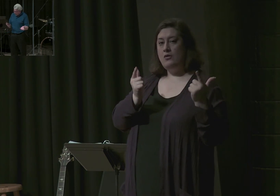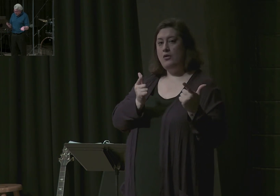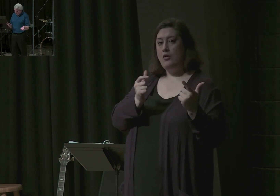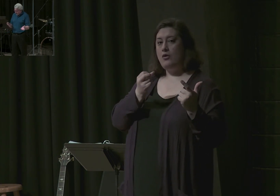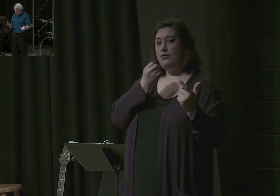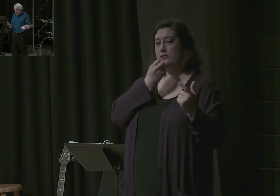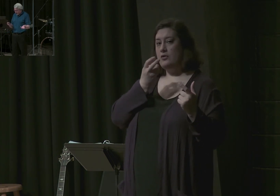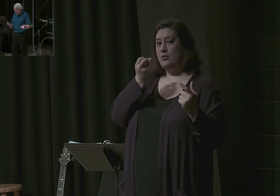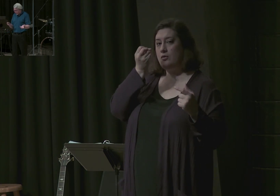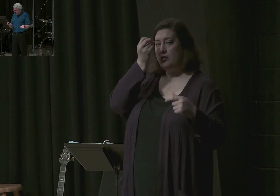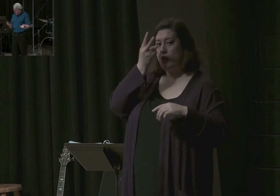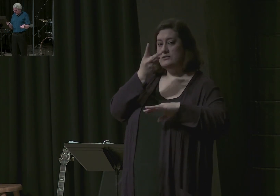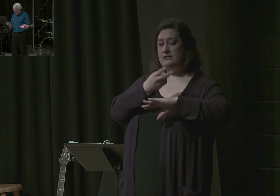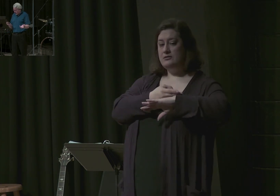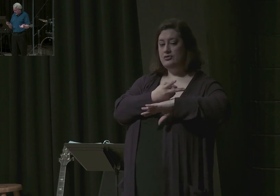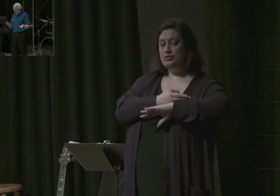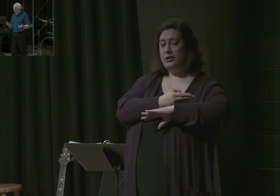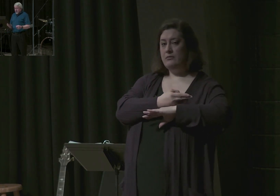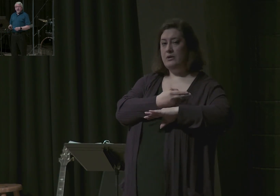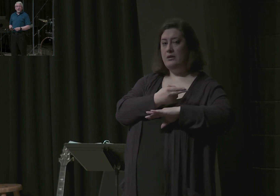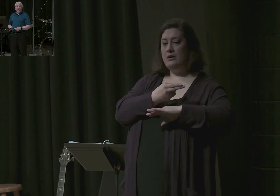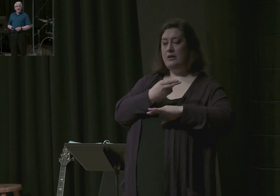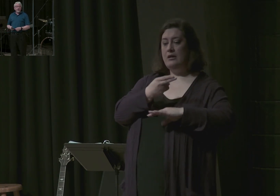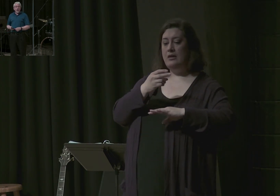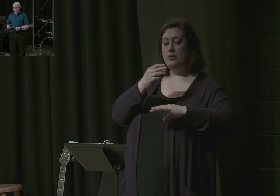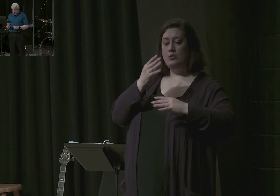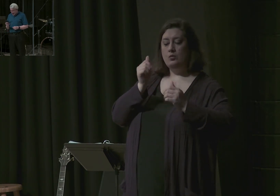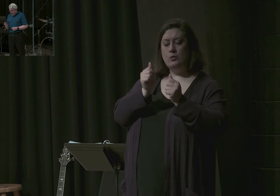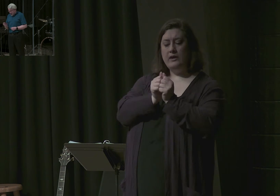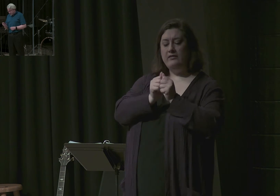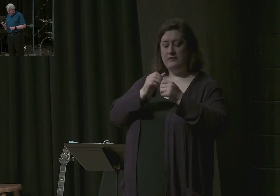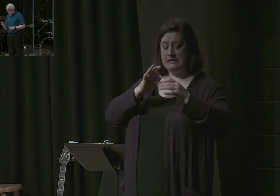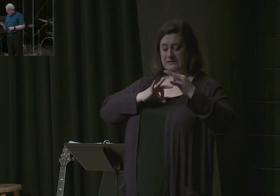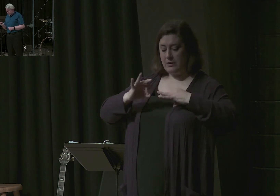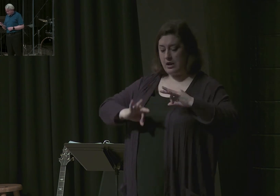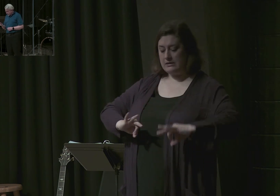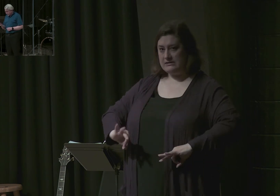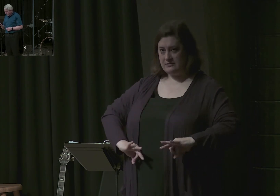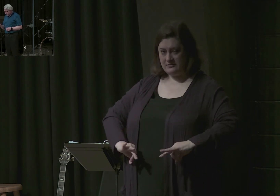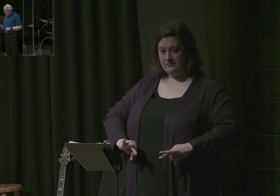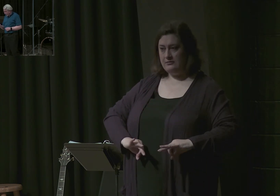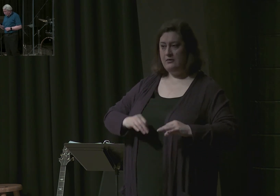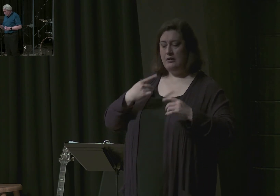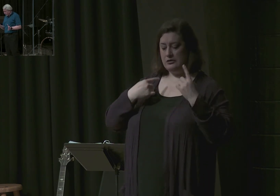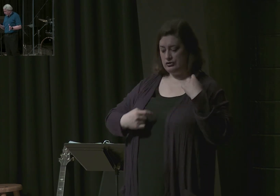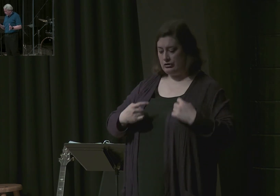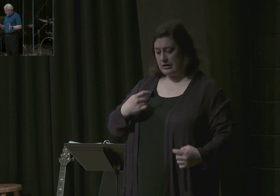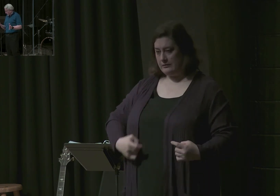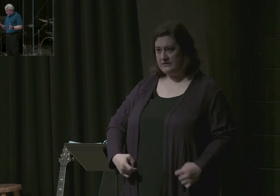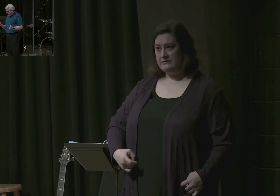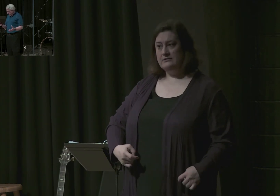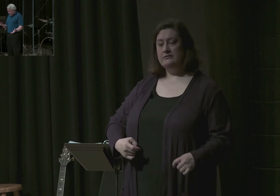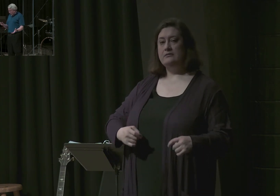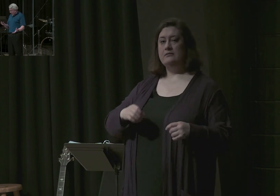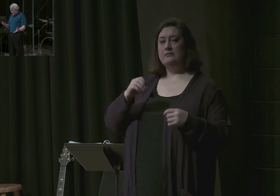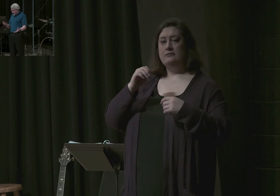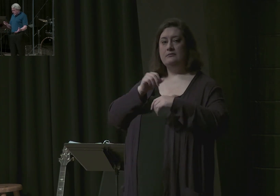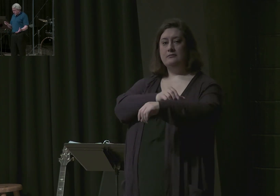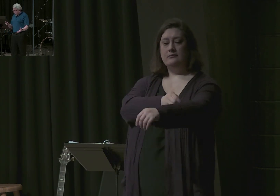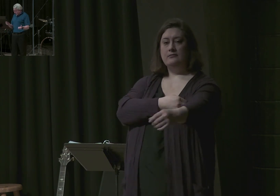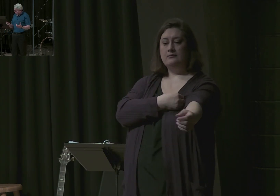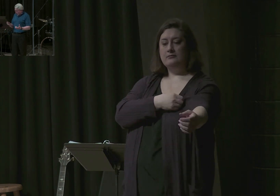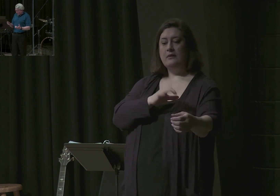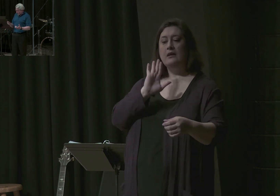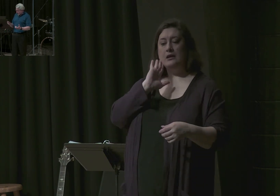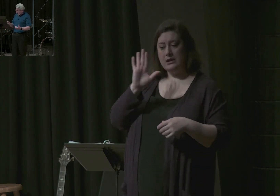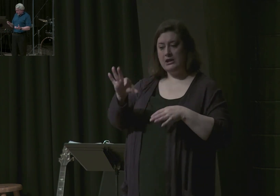the speckled and spotted sheep and goats, as well as all the black lambs. He will go through the herds, cull out these